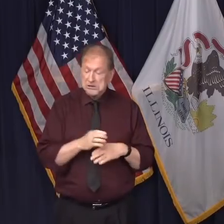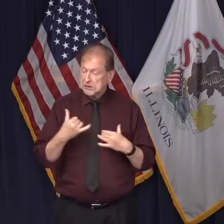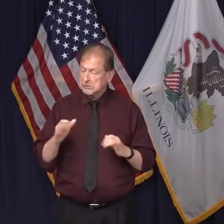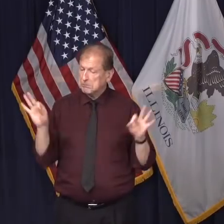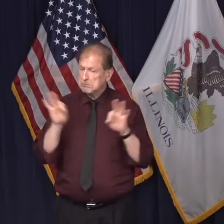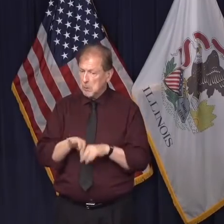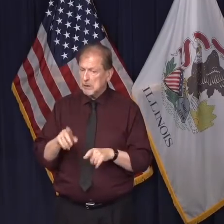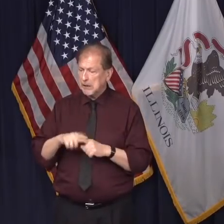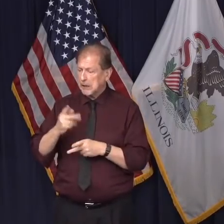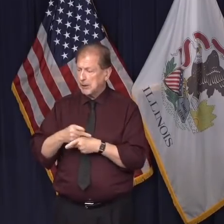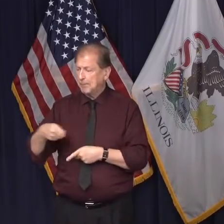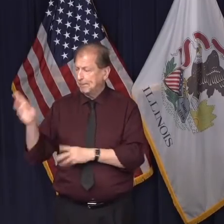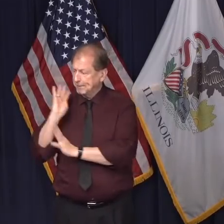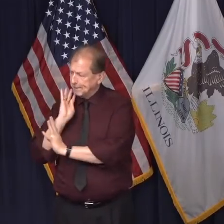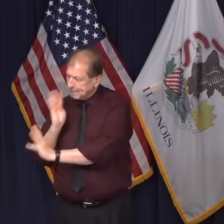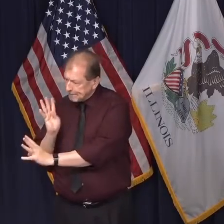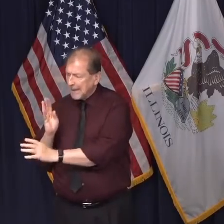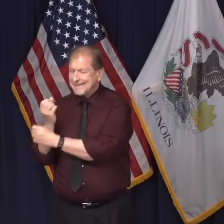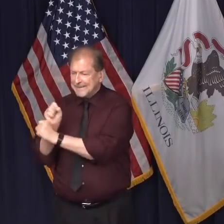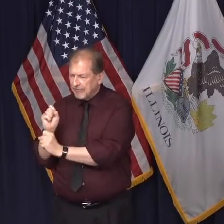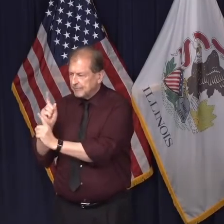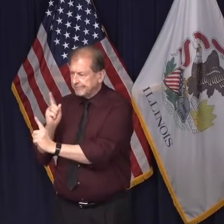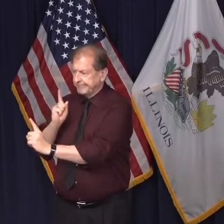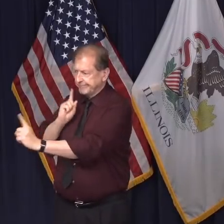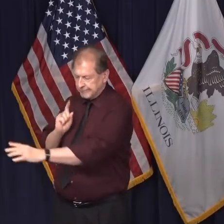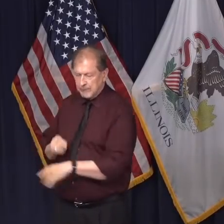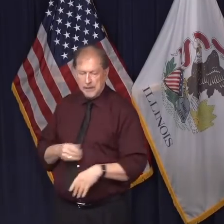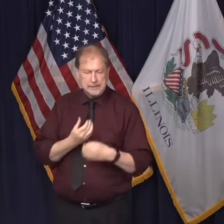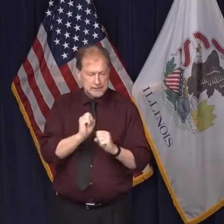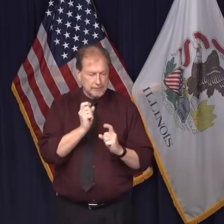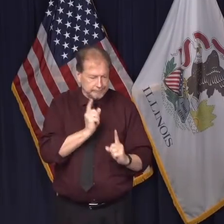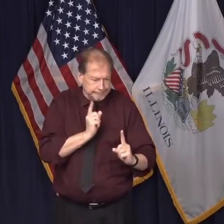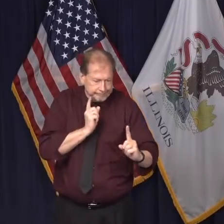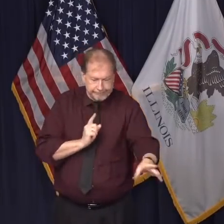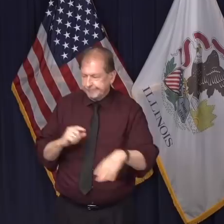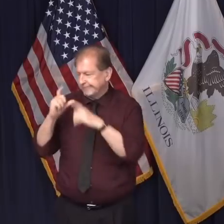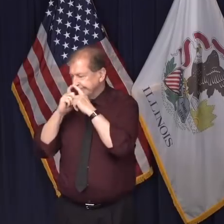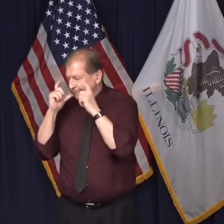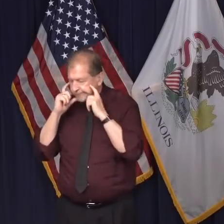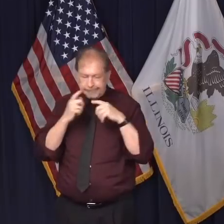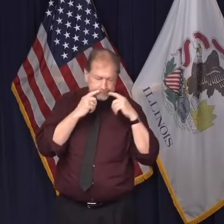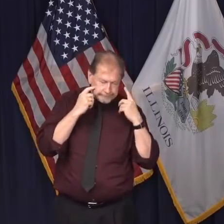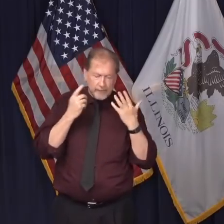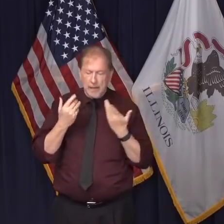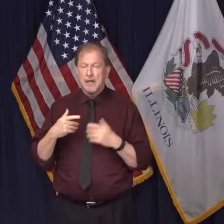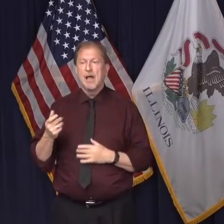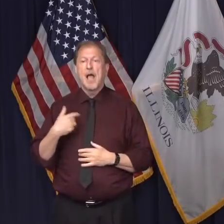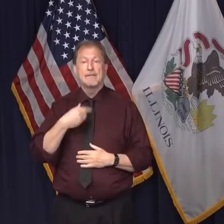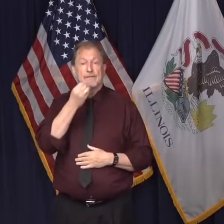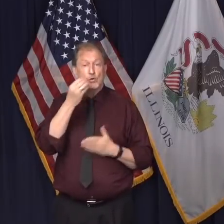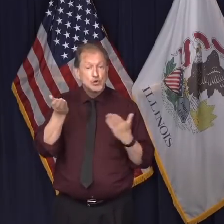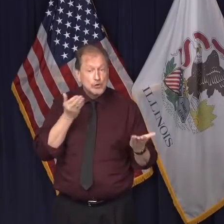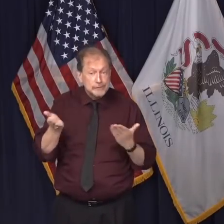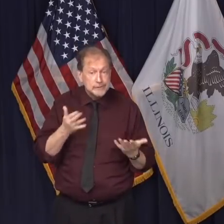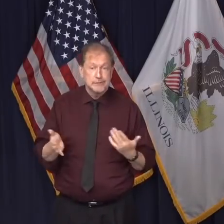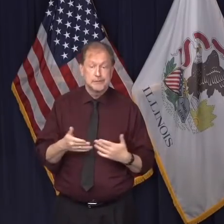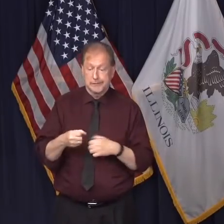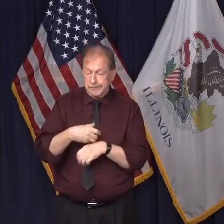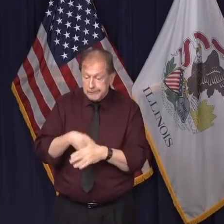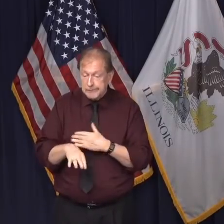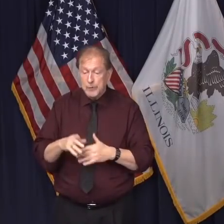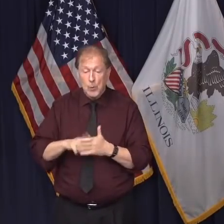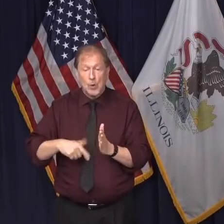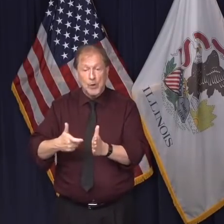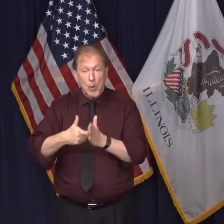served are served in a safe environment. So, we provide guidelines for different kinds of food service and organizations,